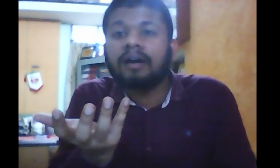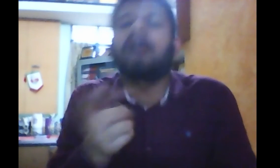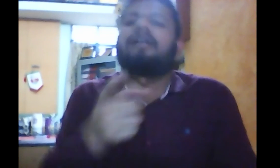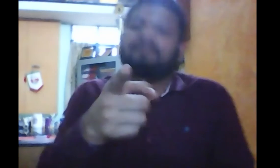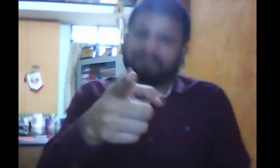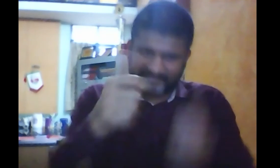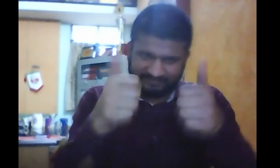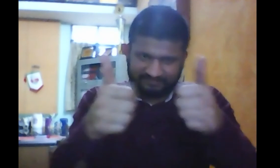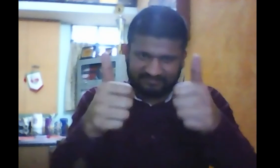Where? Right. Good.